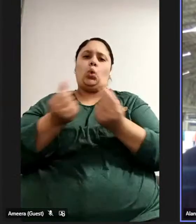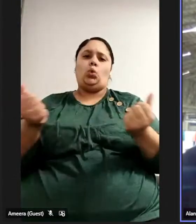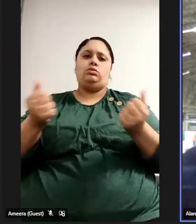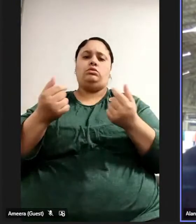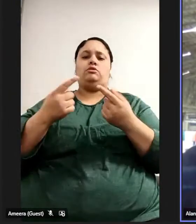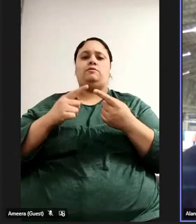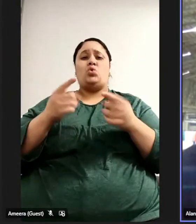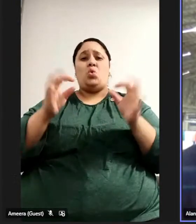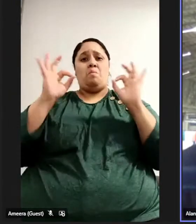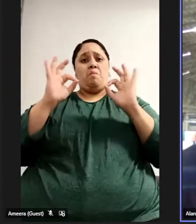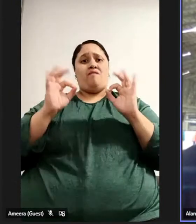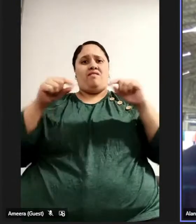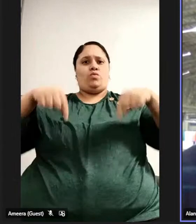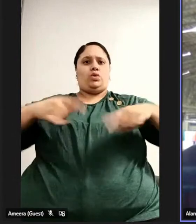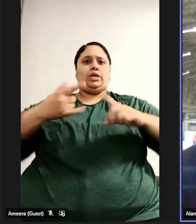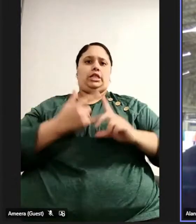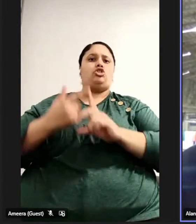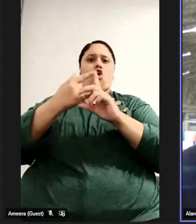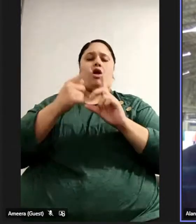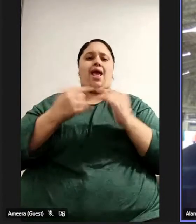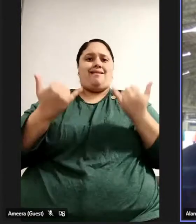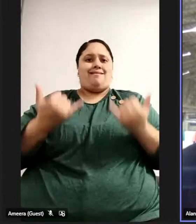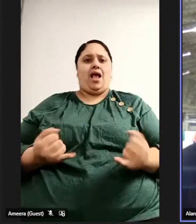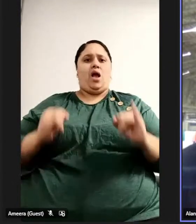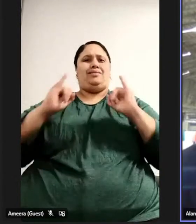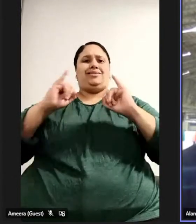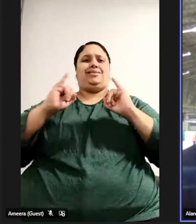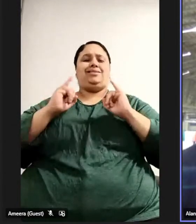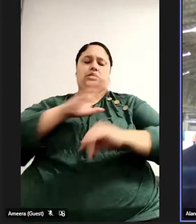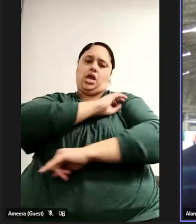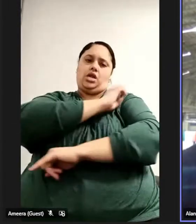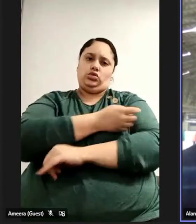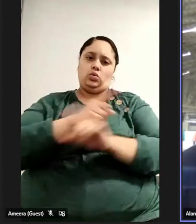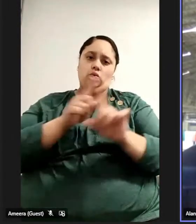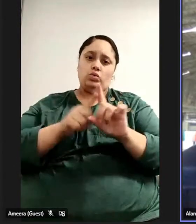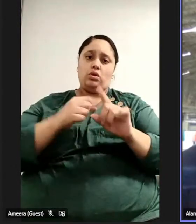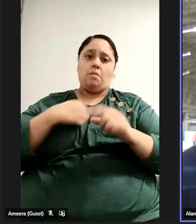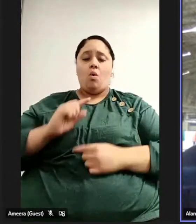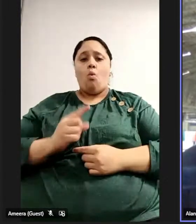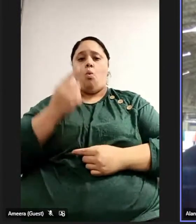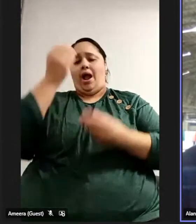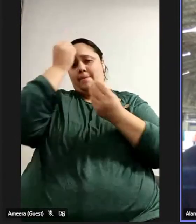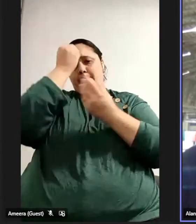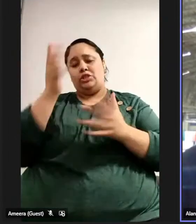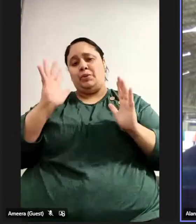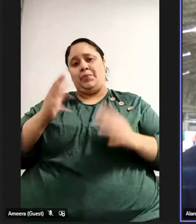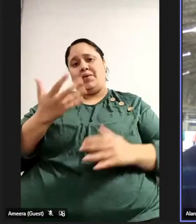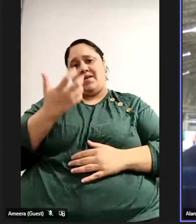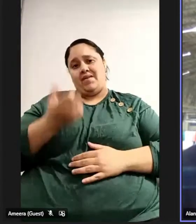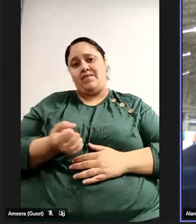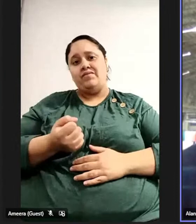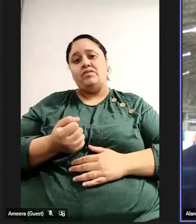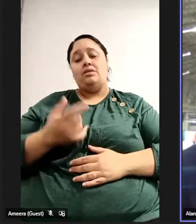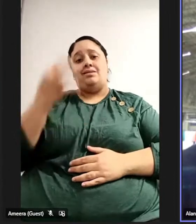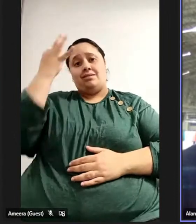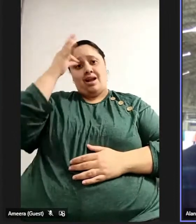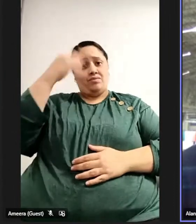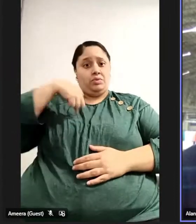for the crisis that we find ourselves in. I've only got one other message, and that is as a government,